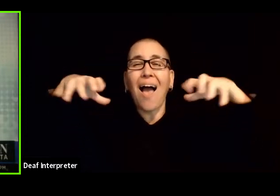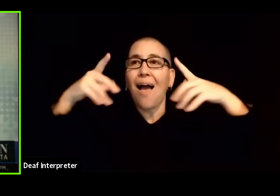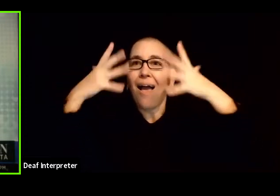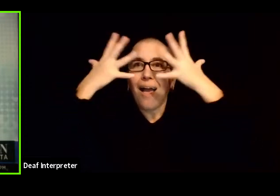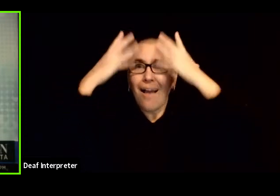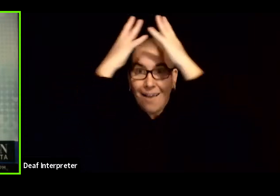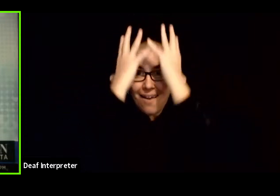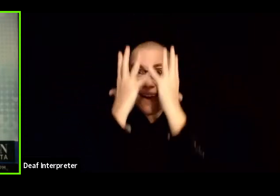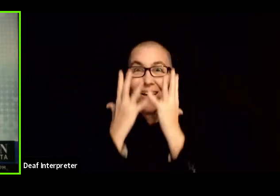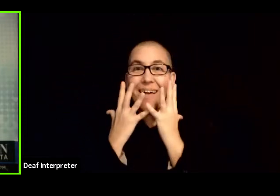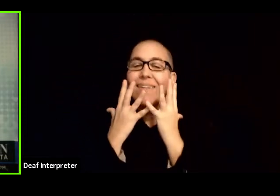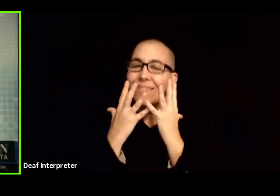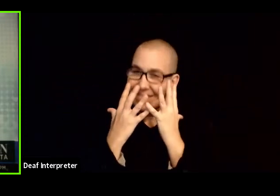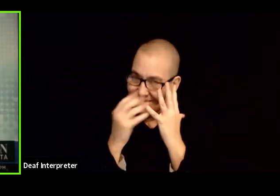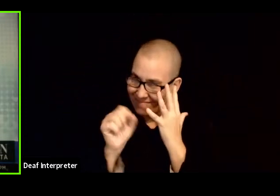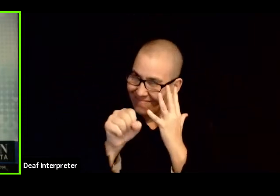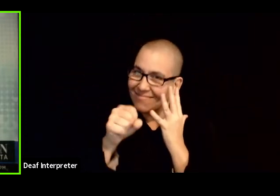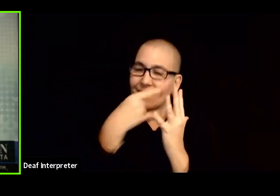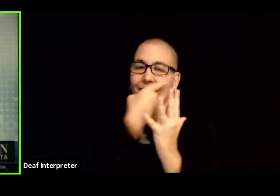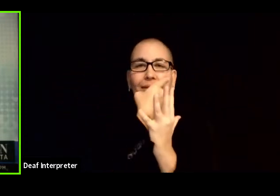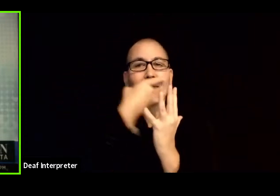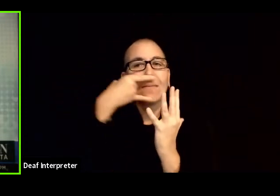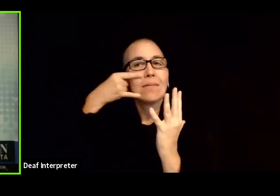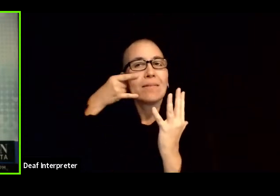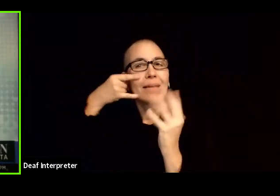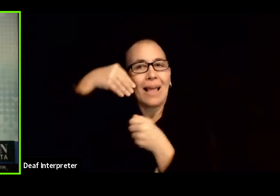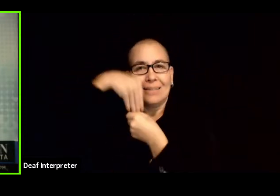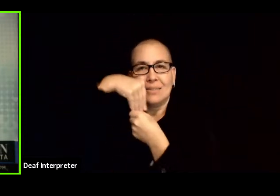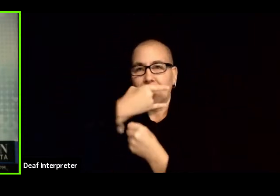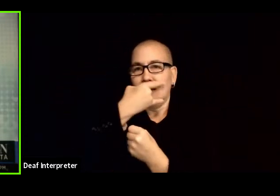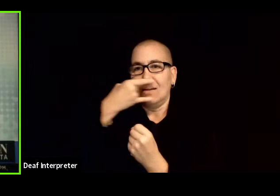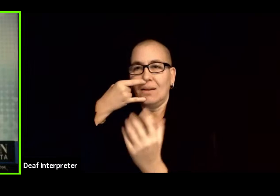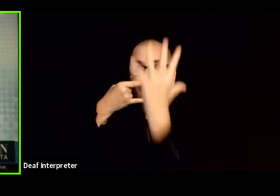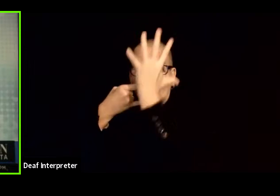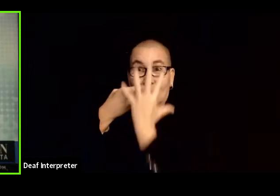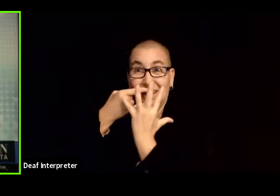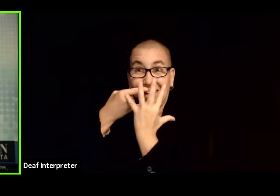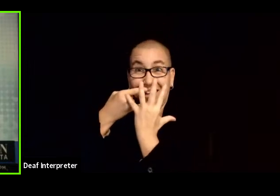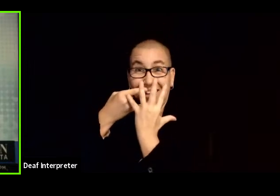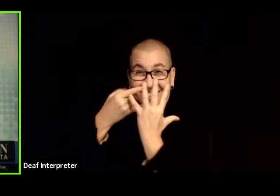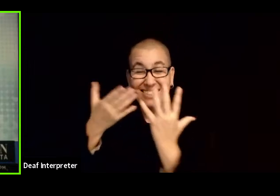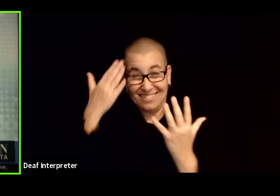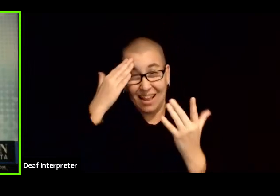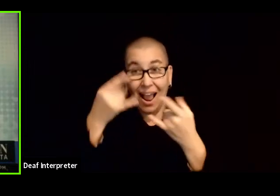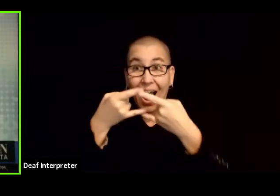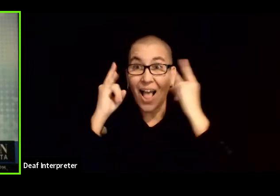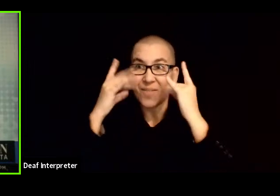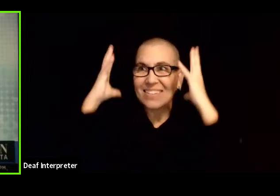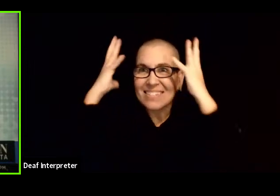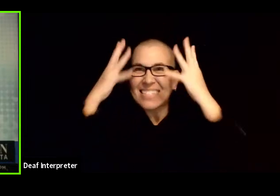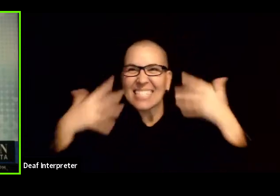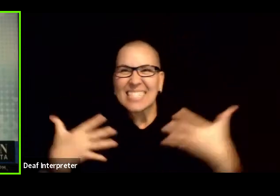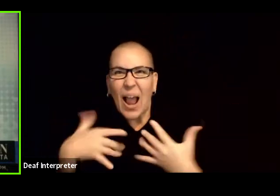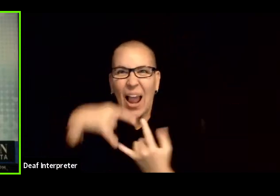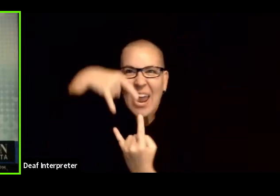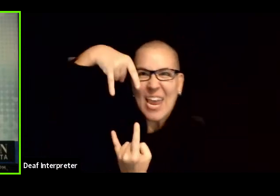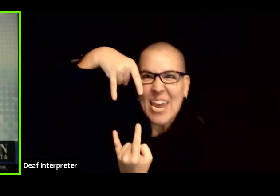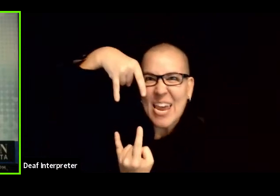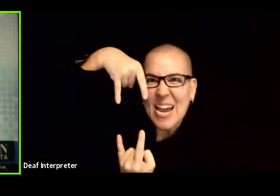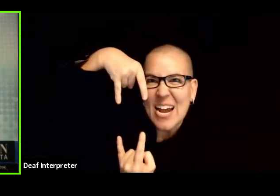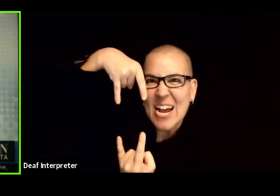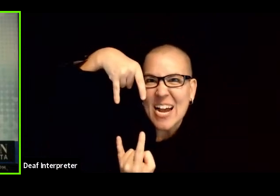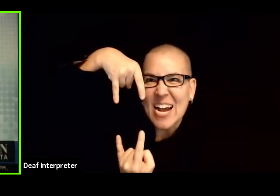that a Halloween mask is not sufficient. You also need to have a cloth mask as well. Thank you.